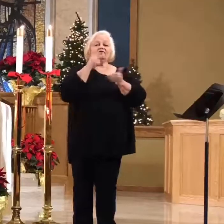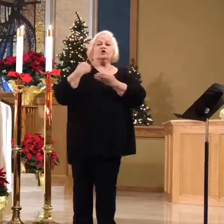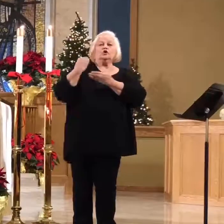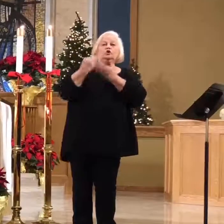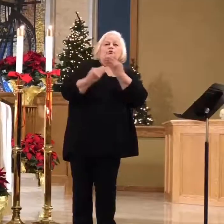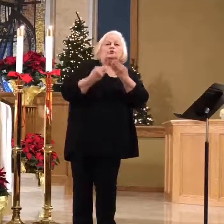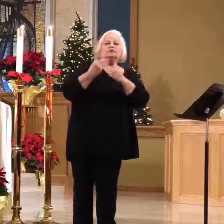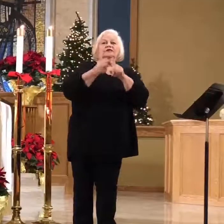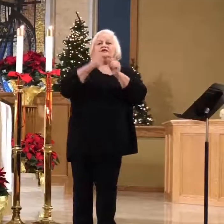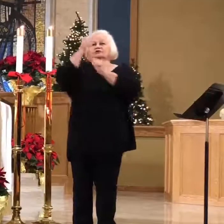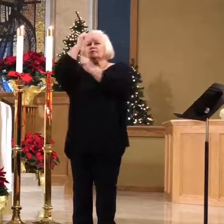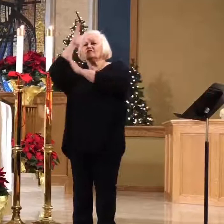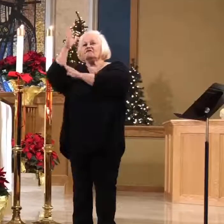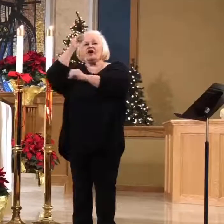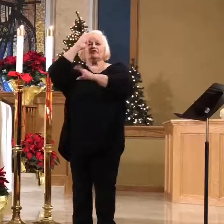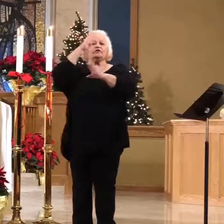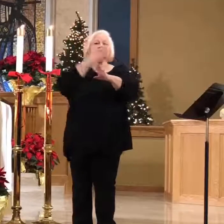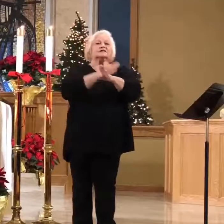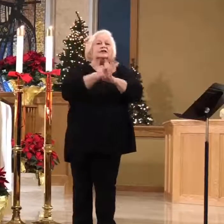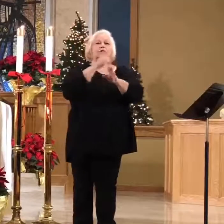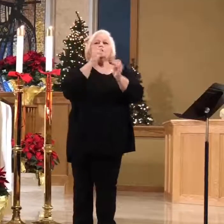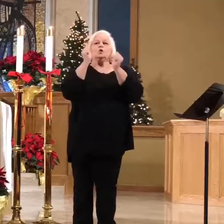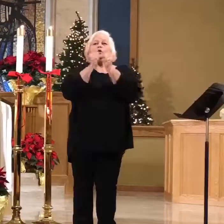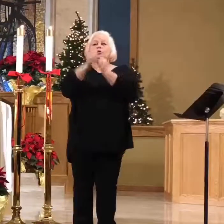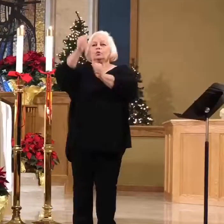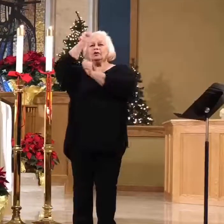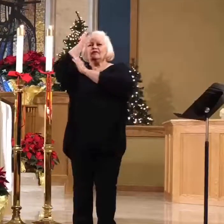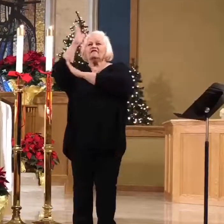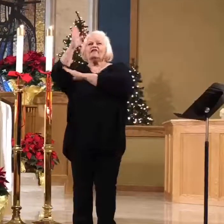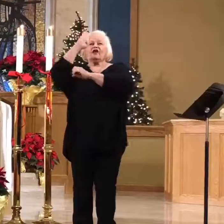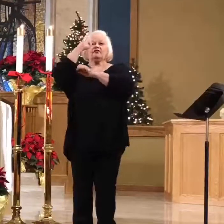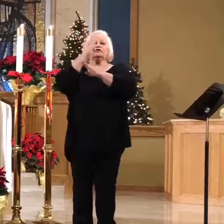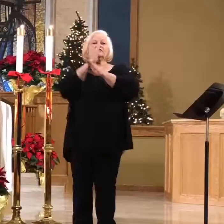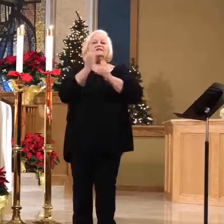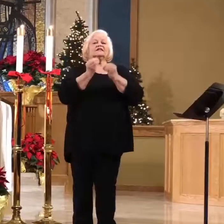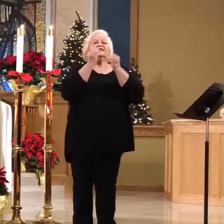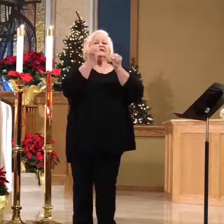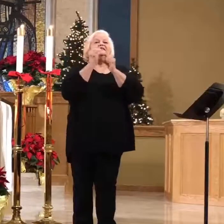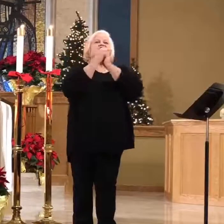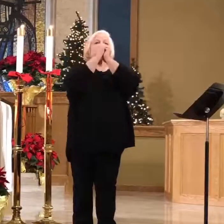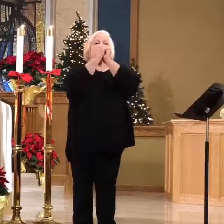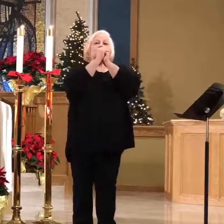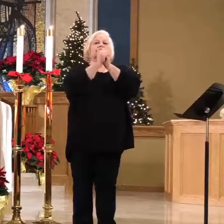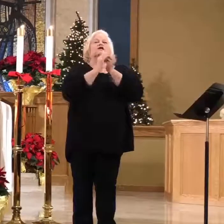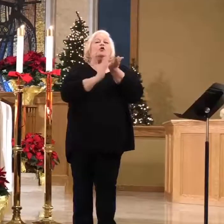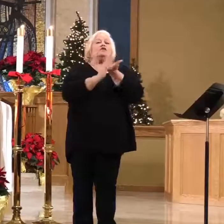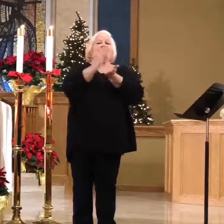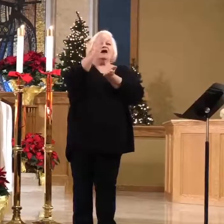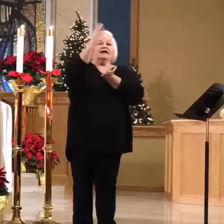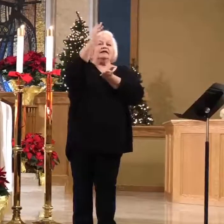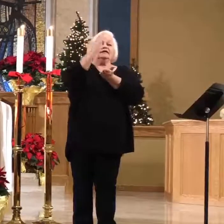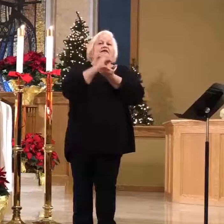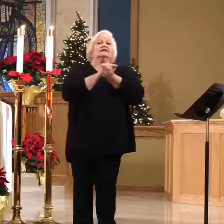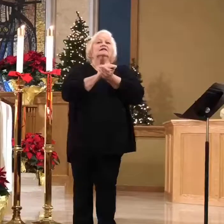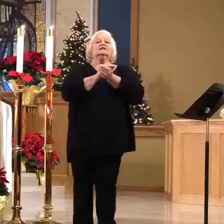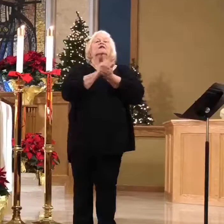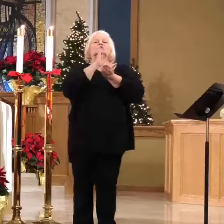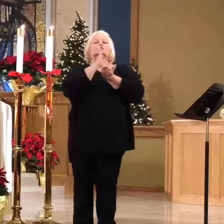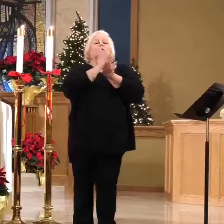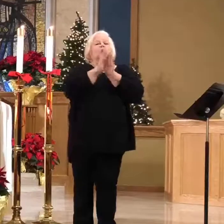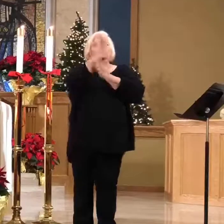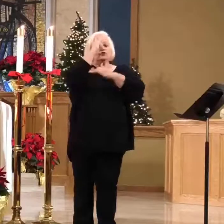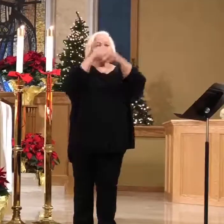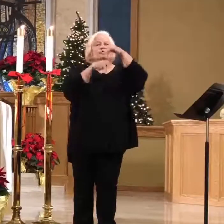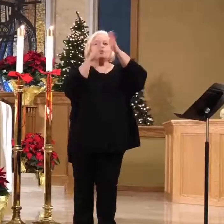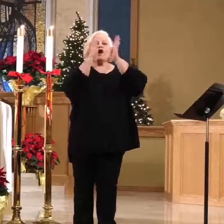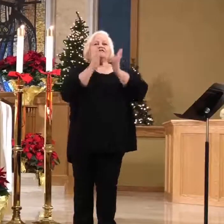life, who proceeds from the Father and the Son, who with the Father and Son is adored and glorified, who has spoken